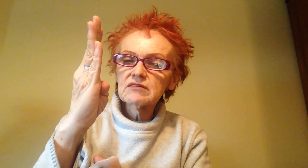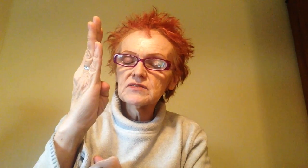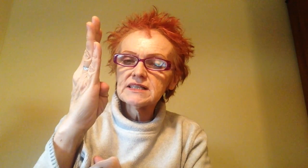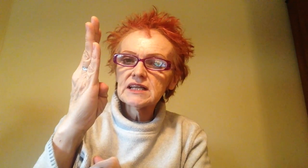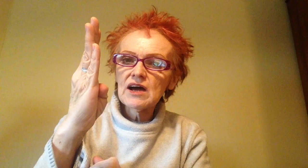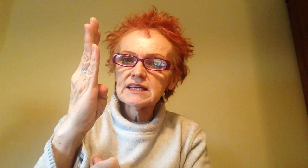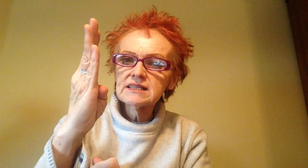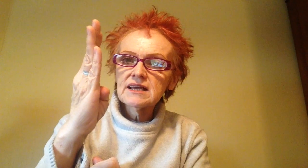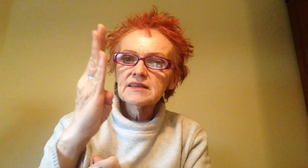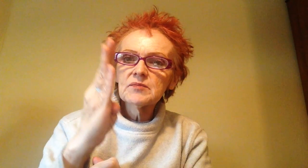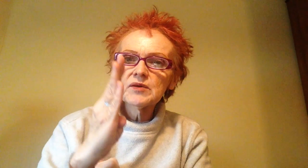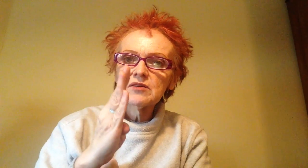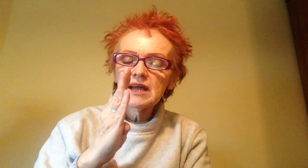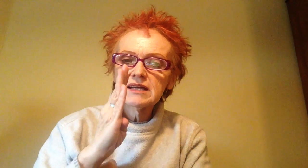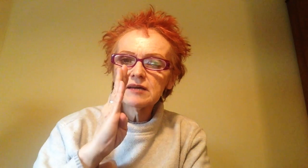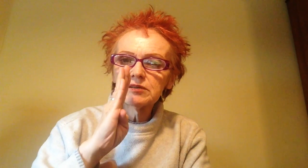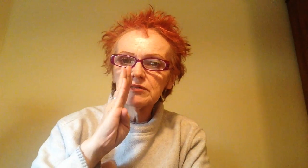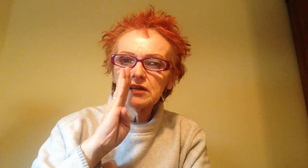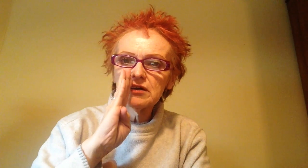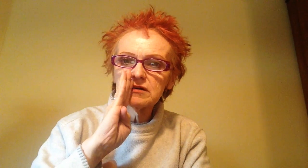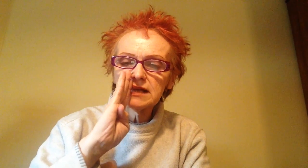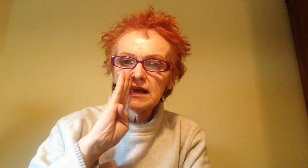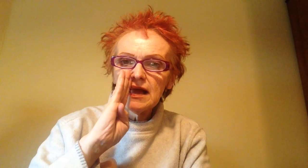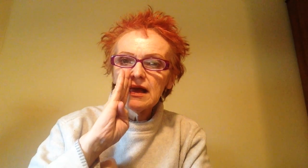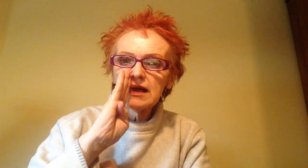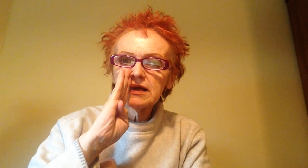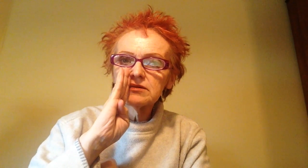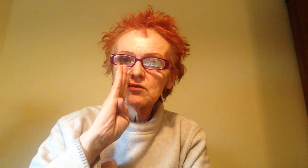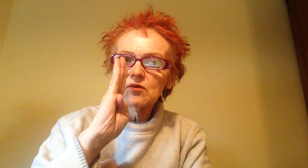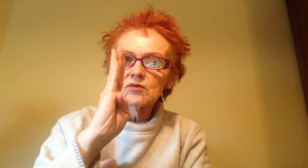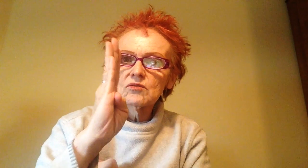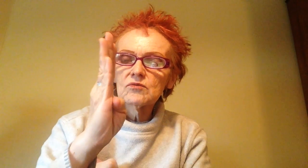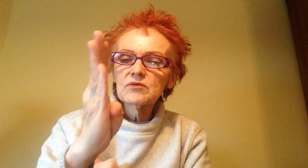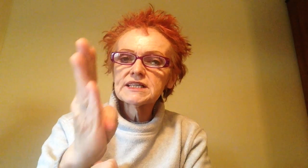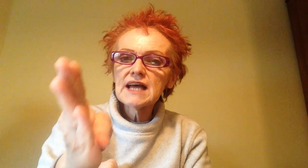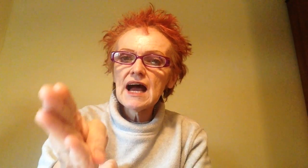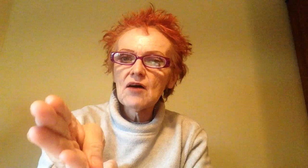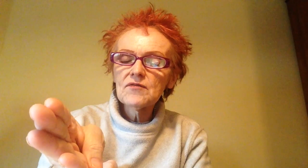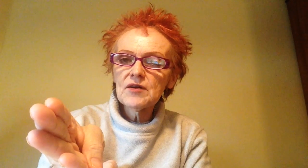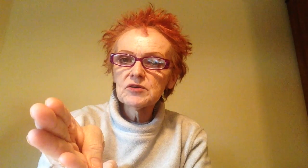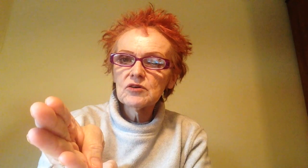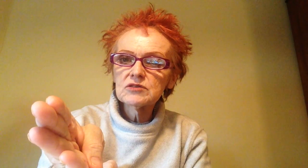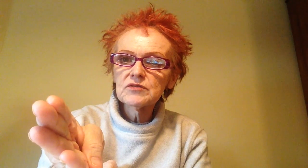is facing the audience. Then bring your hand up to your nose and reach out from your nose for the